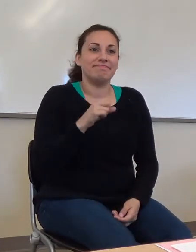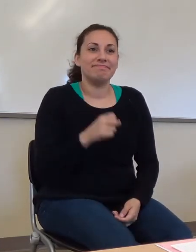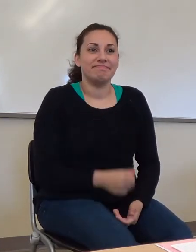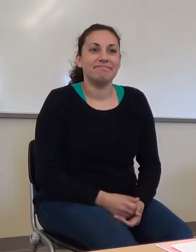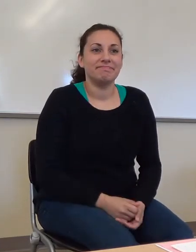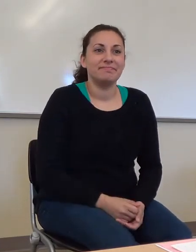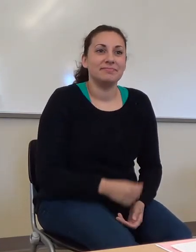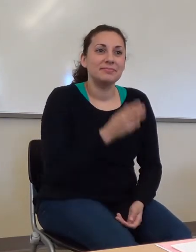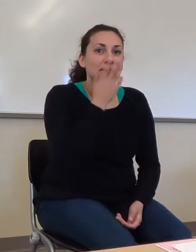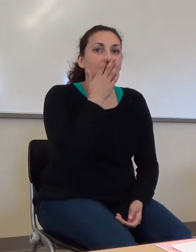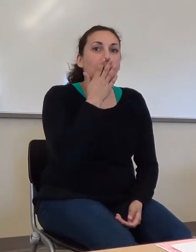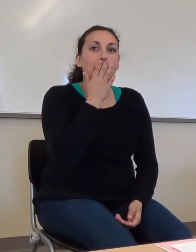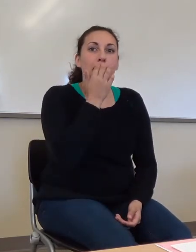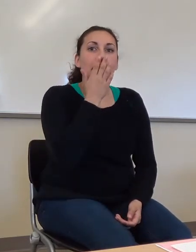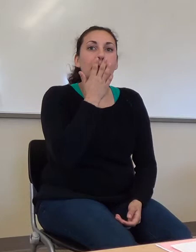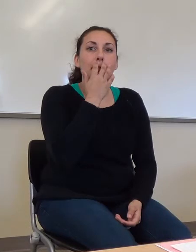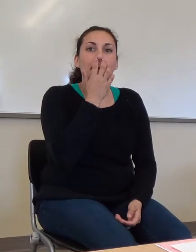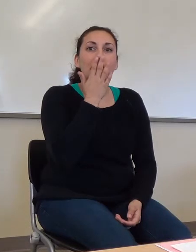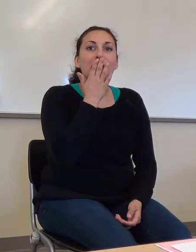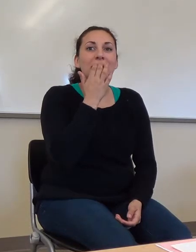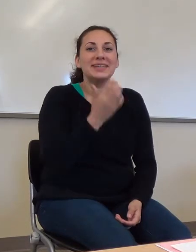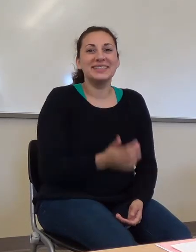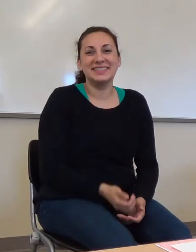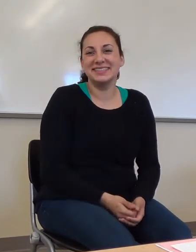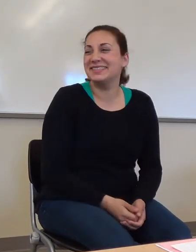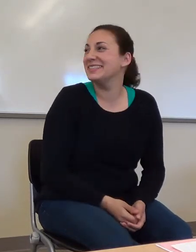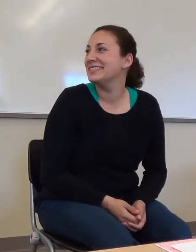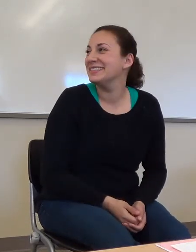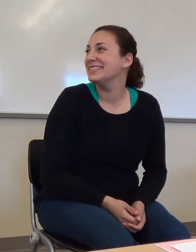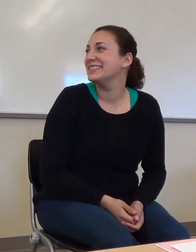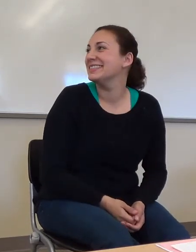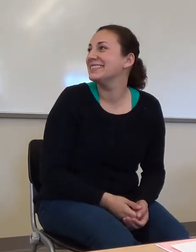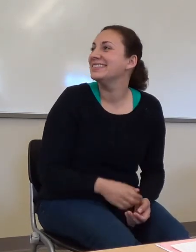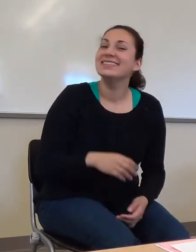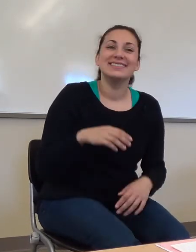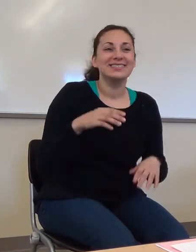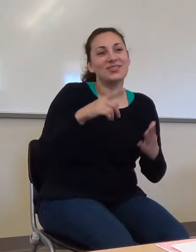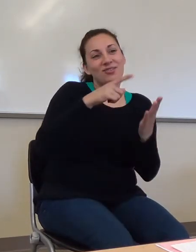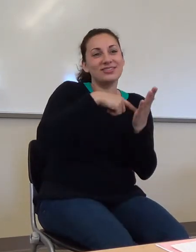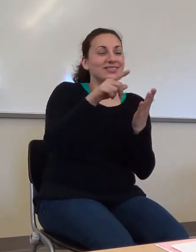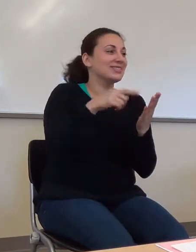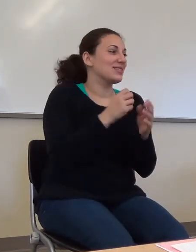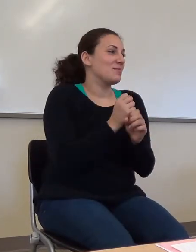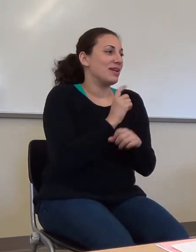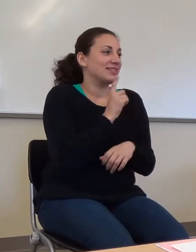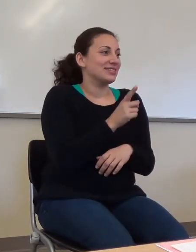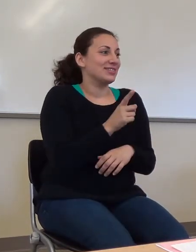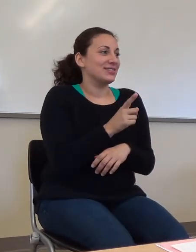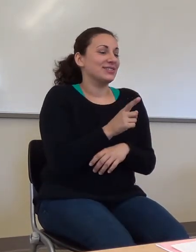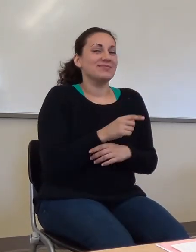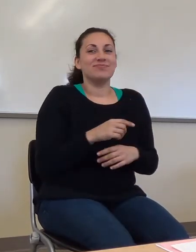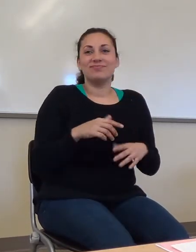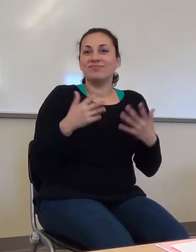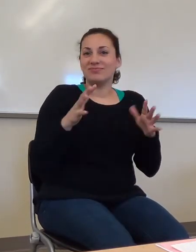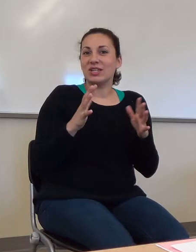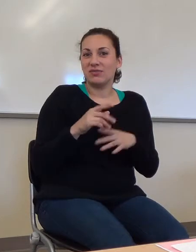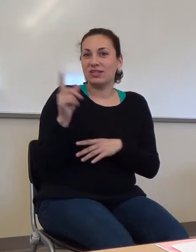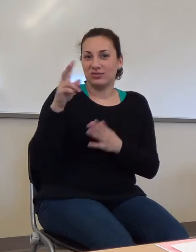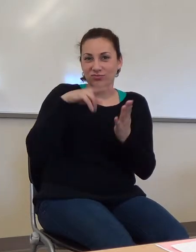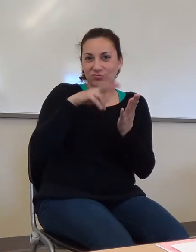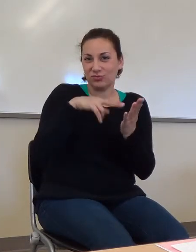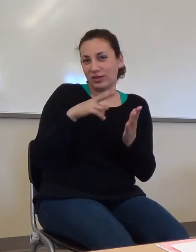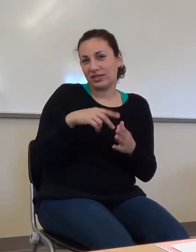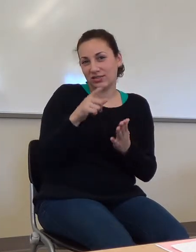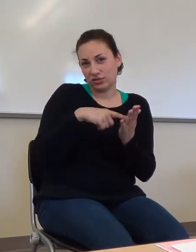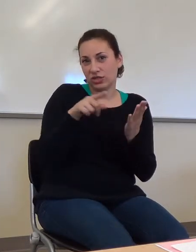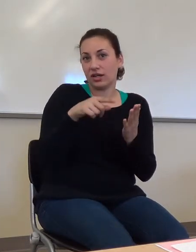again, take some time with these. Look, check to make sure, you really do. Yes, you